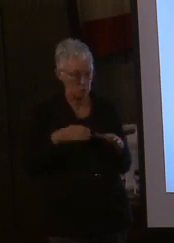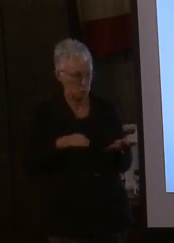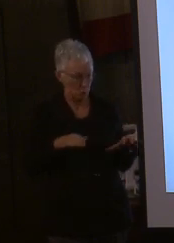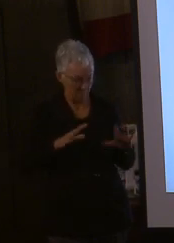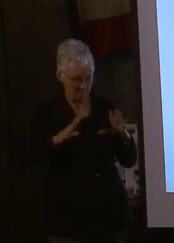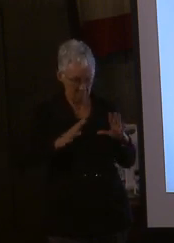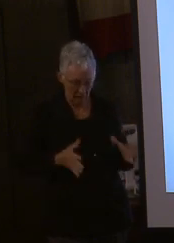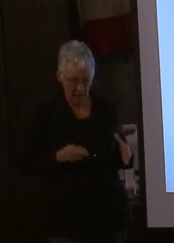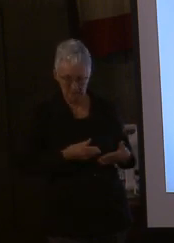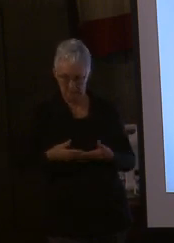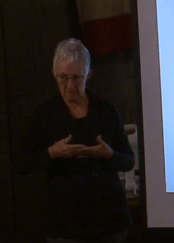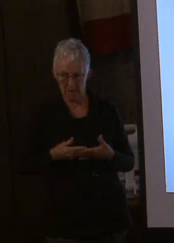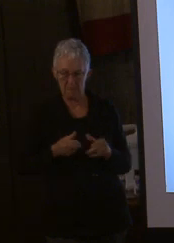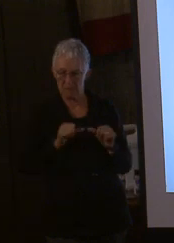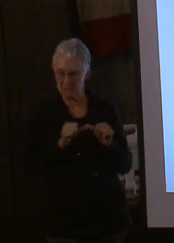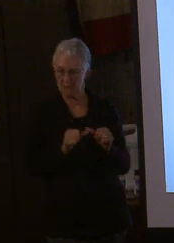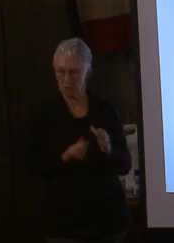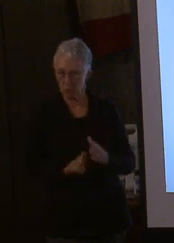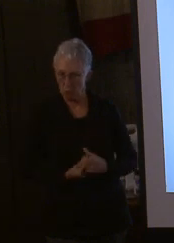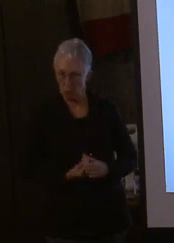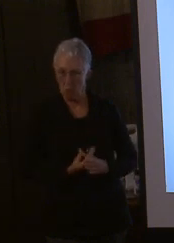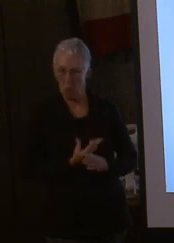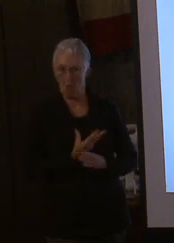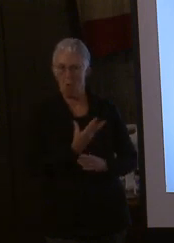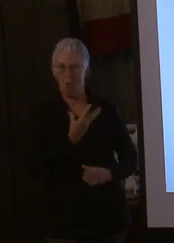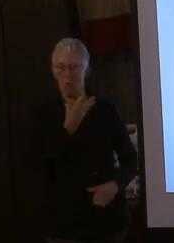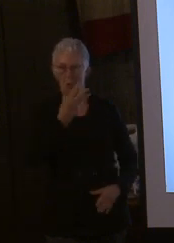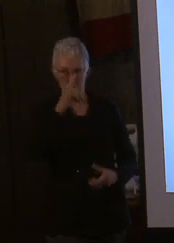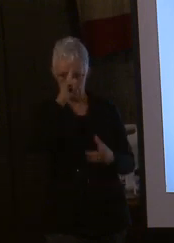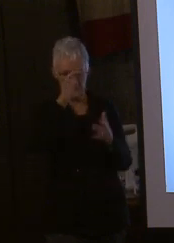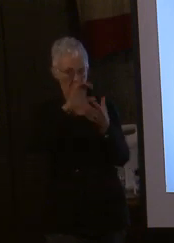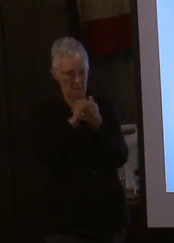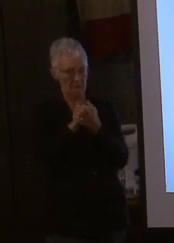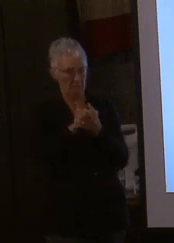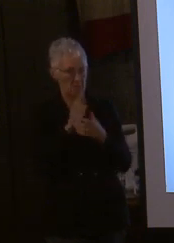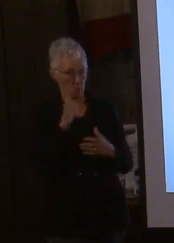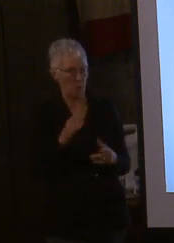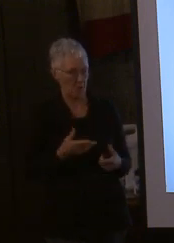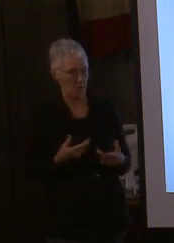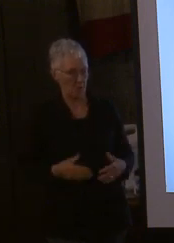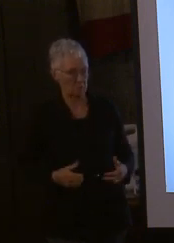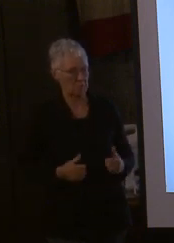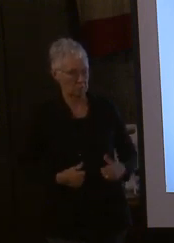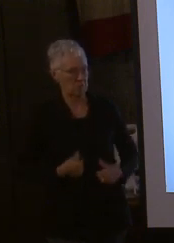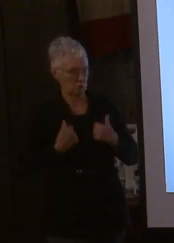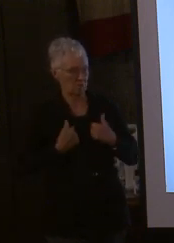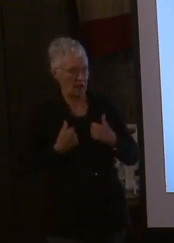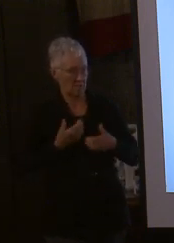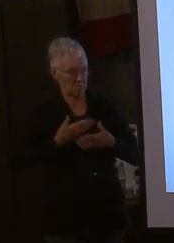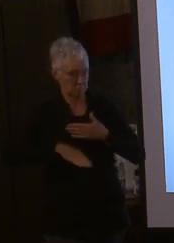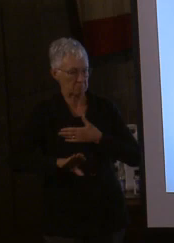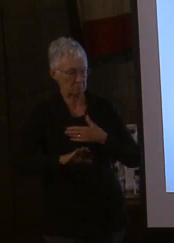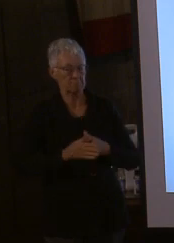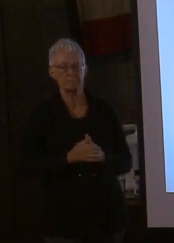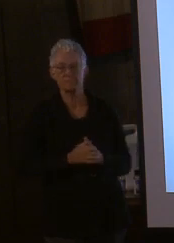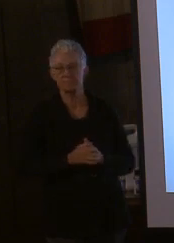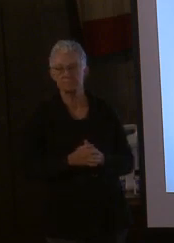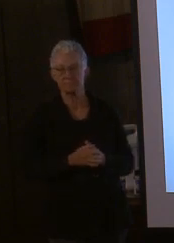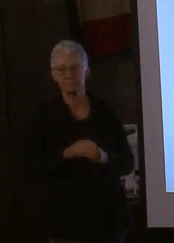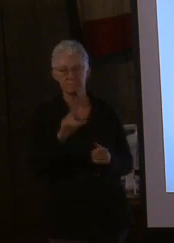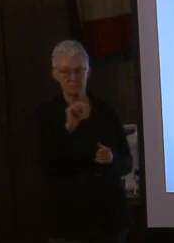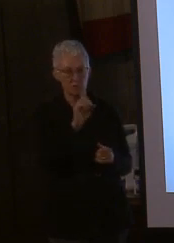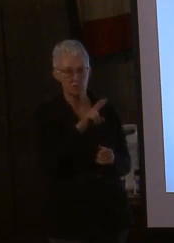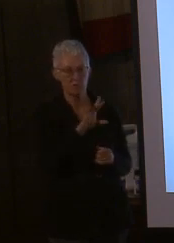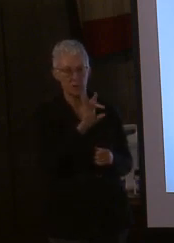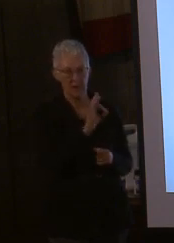thrive. We had every reason to believe that we would both come out on the survivor's side. November 8th, 2017 was the day